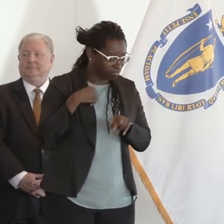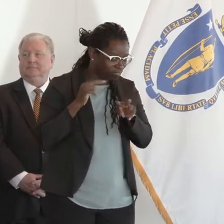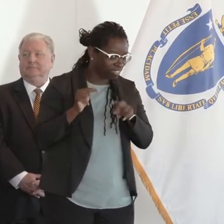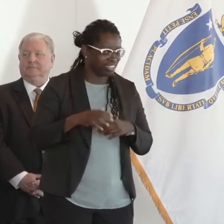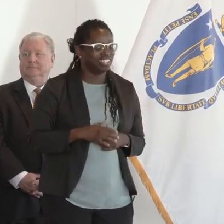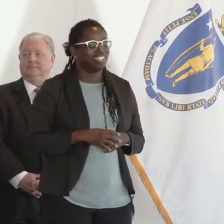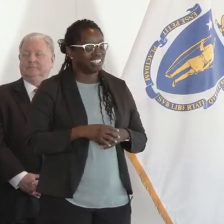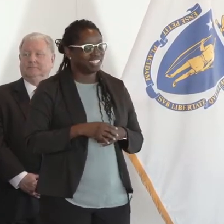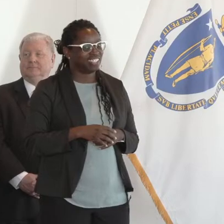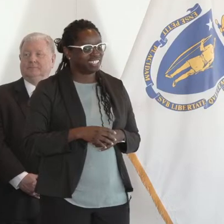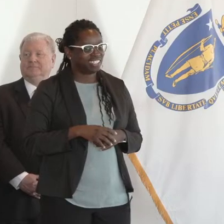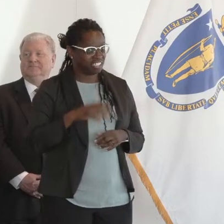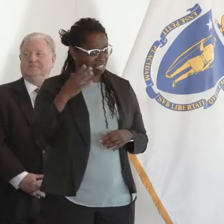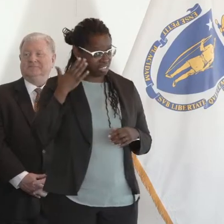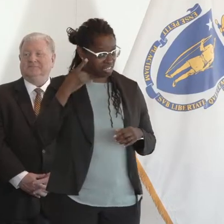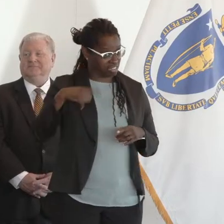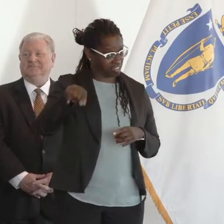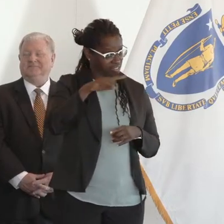attribute that to all of you.